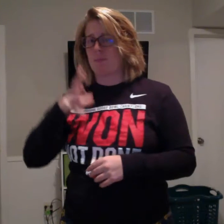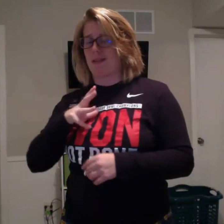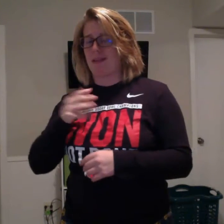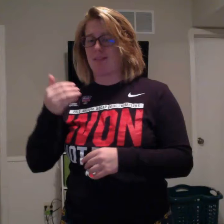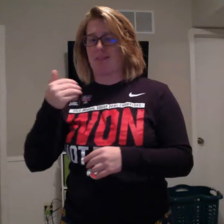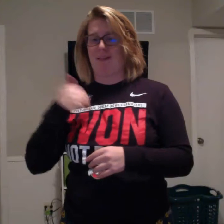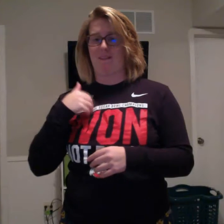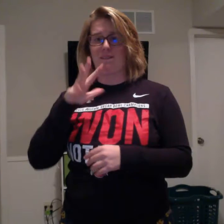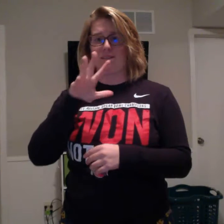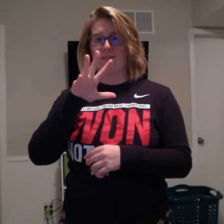that child to have the disease.